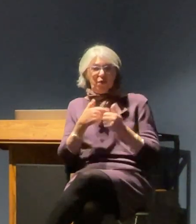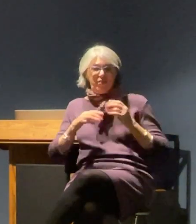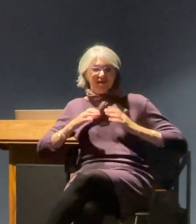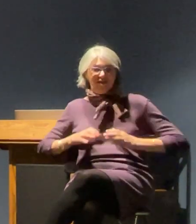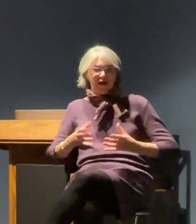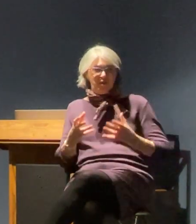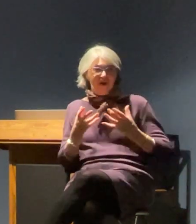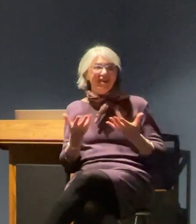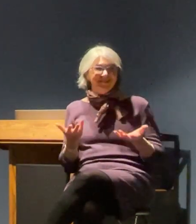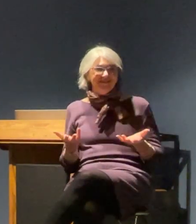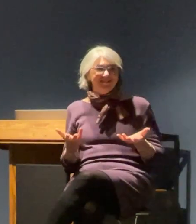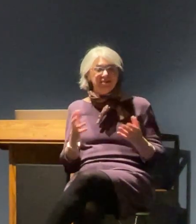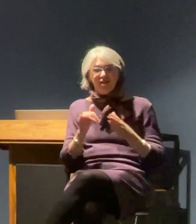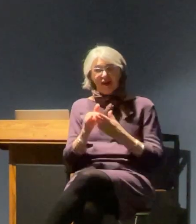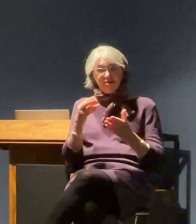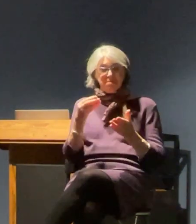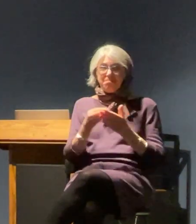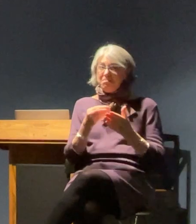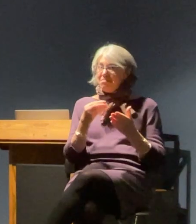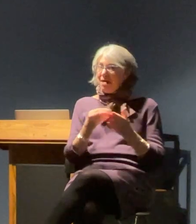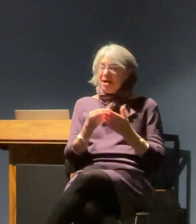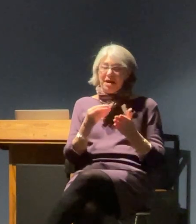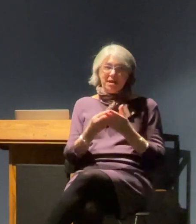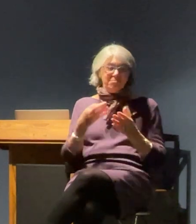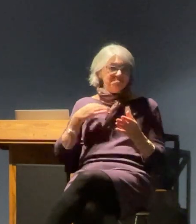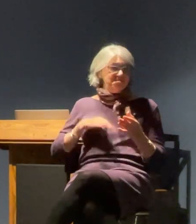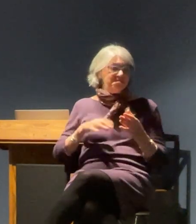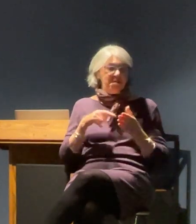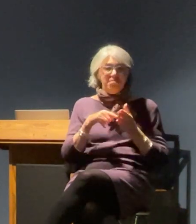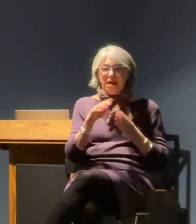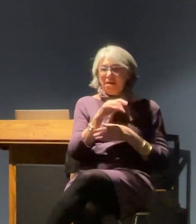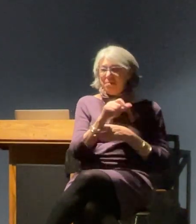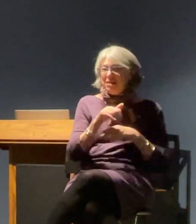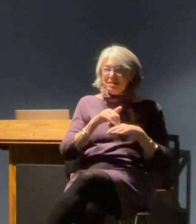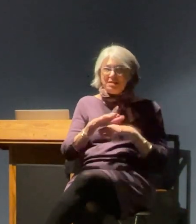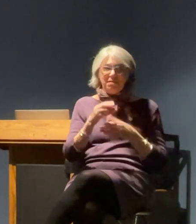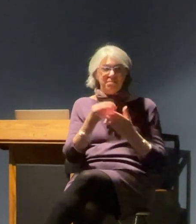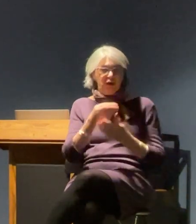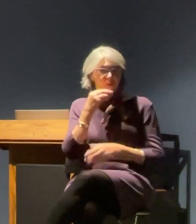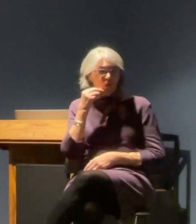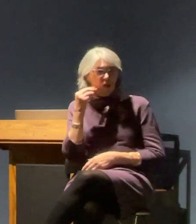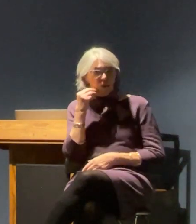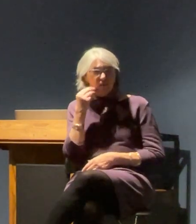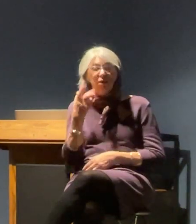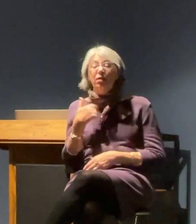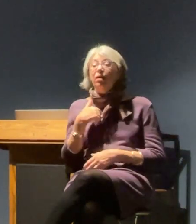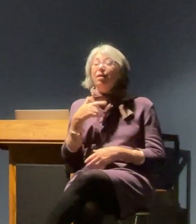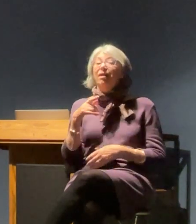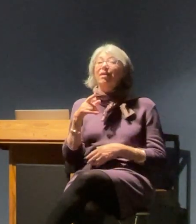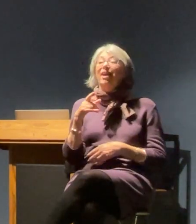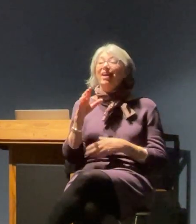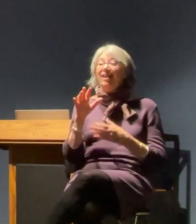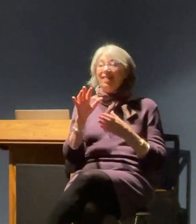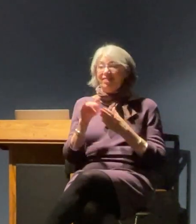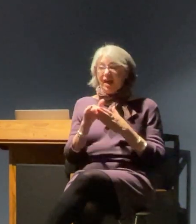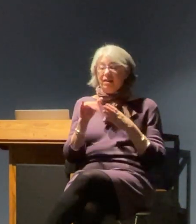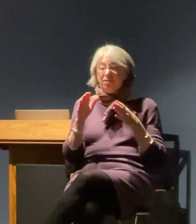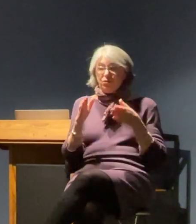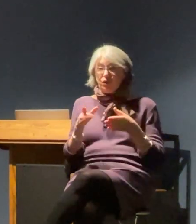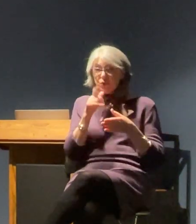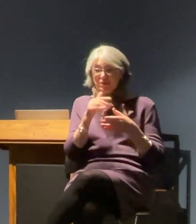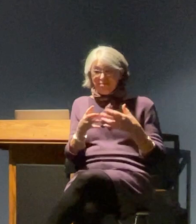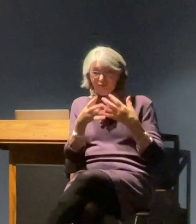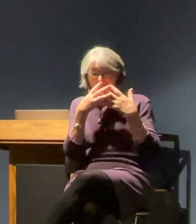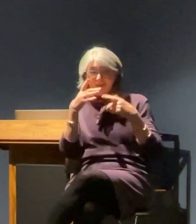That's a whole money machine for them. They're paying their bills, they're sending money home, right? And what comes with that is a person who's in prison that